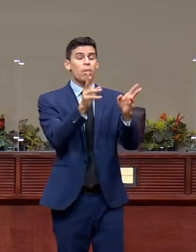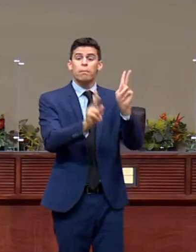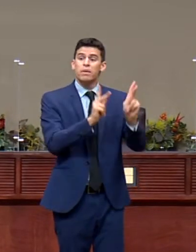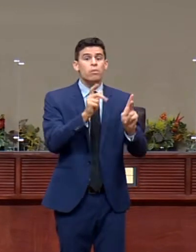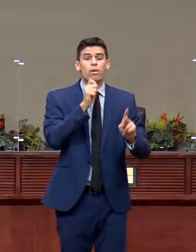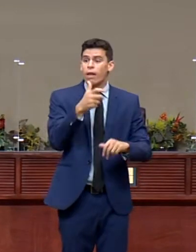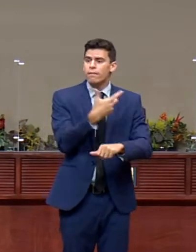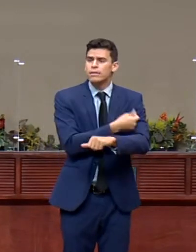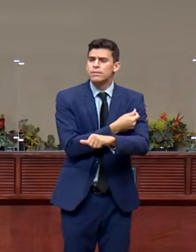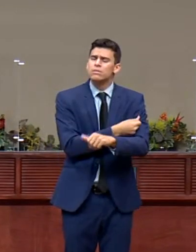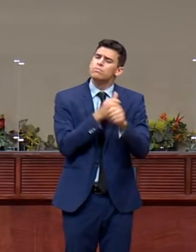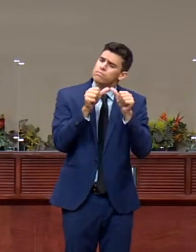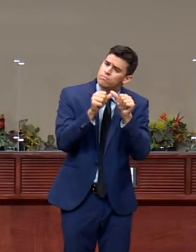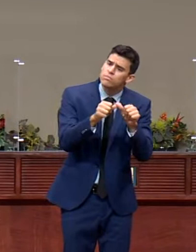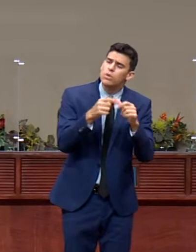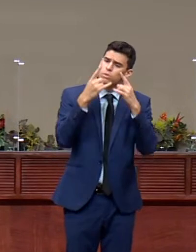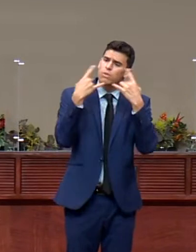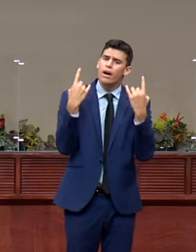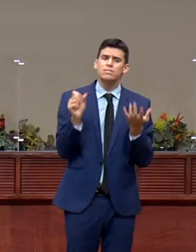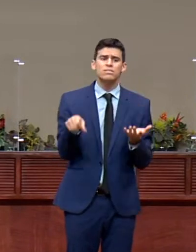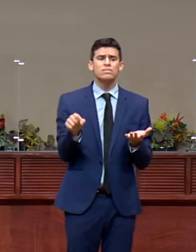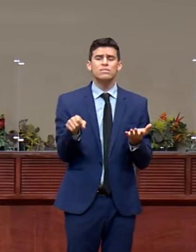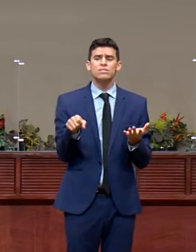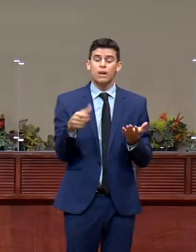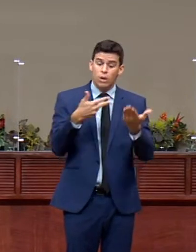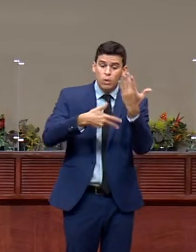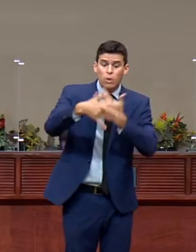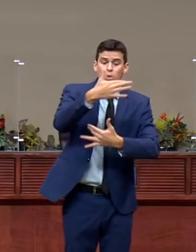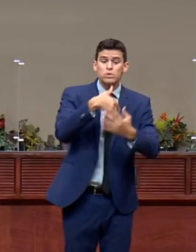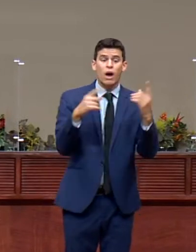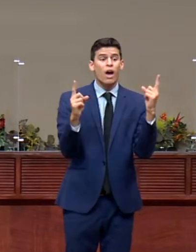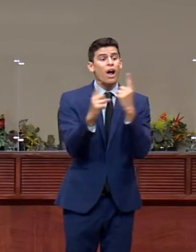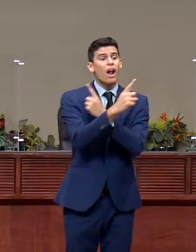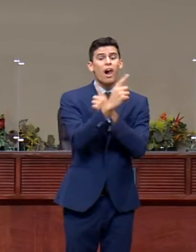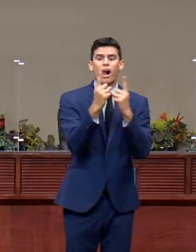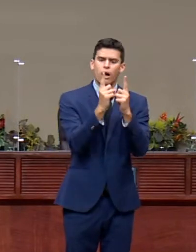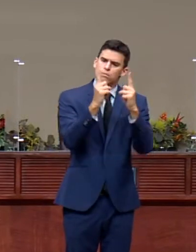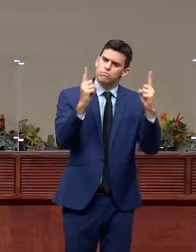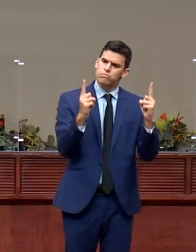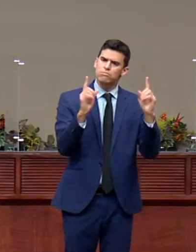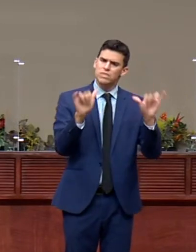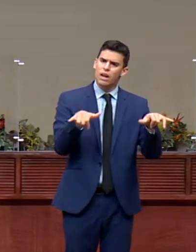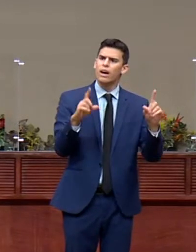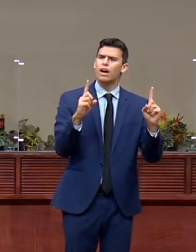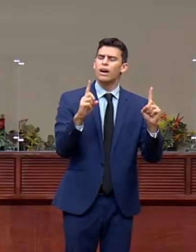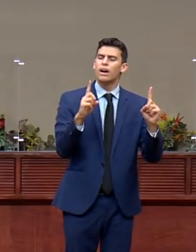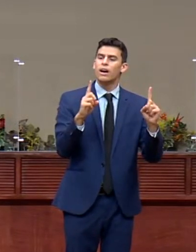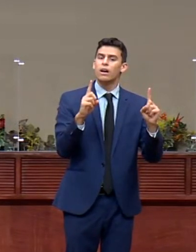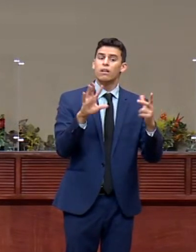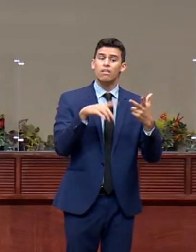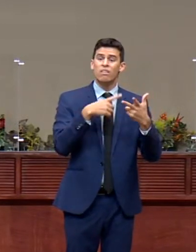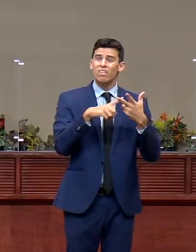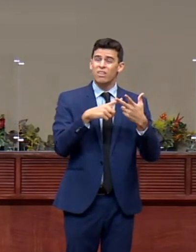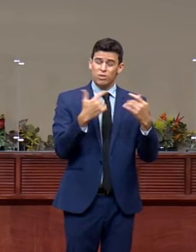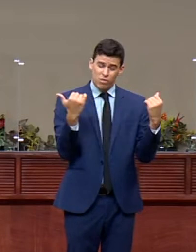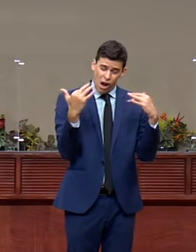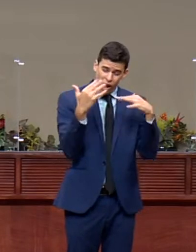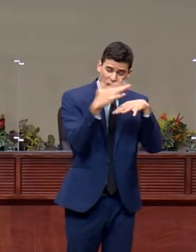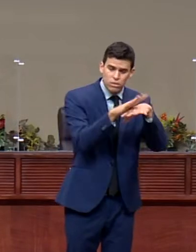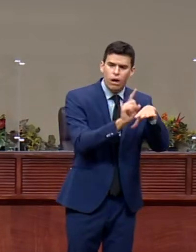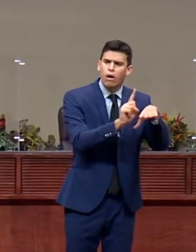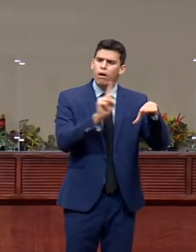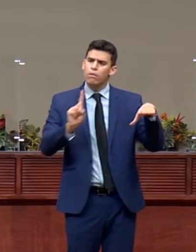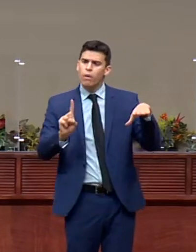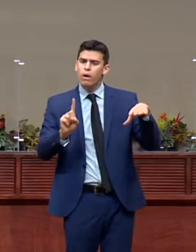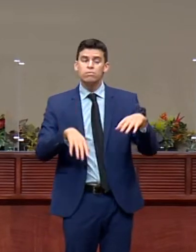mask. Continue to social distance. Avoid crowds. Wash your hands.